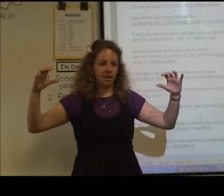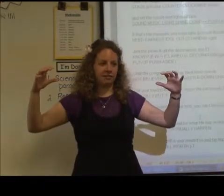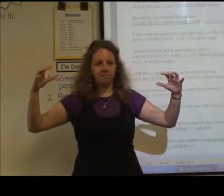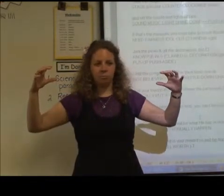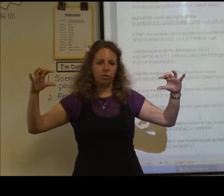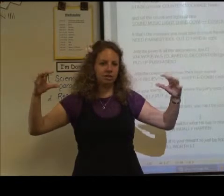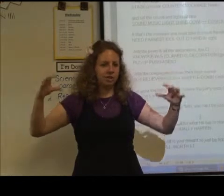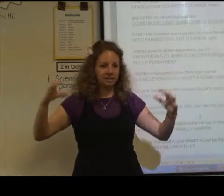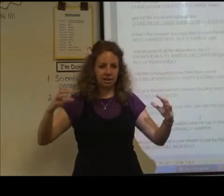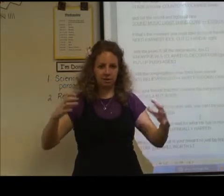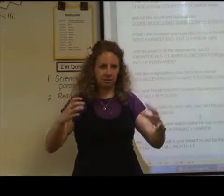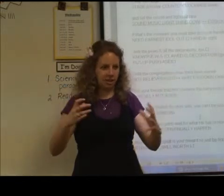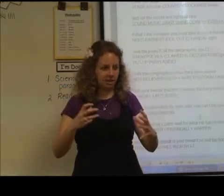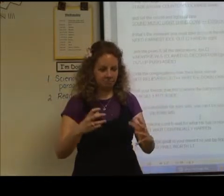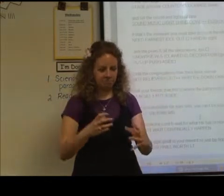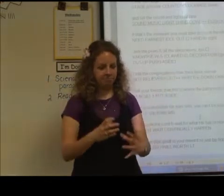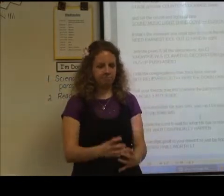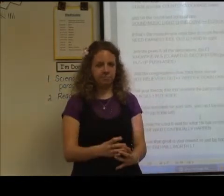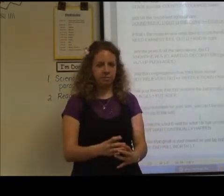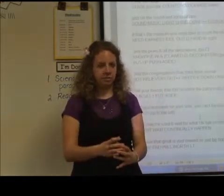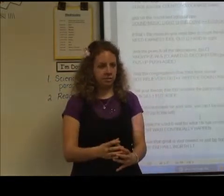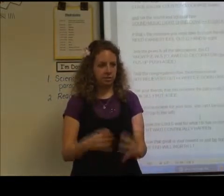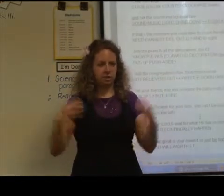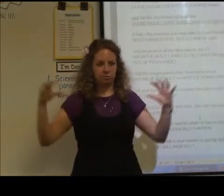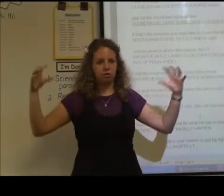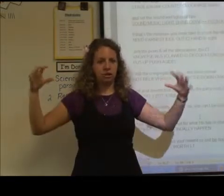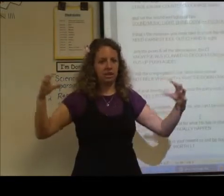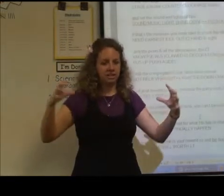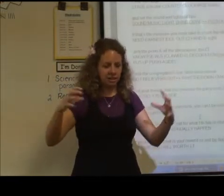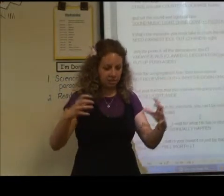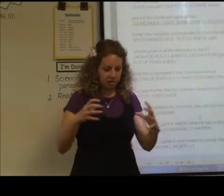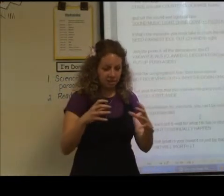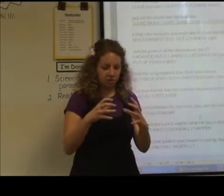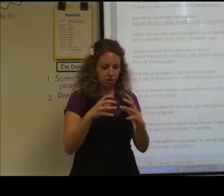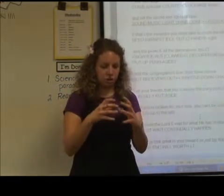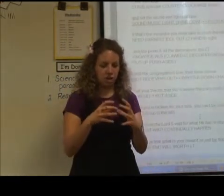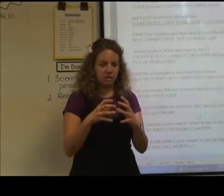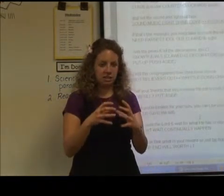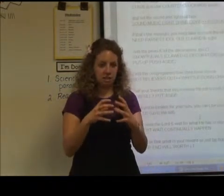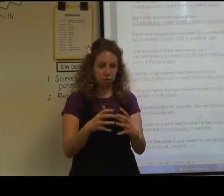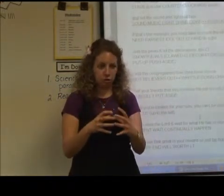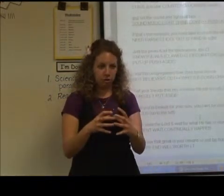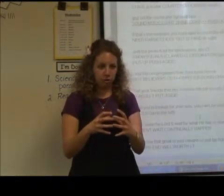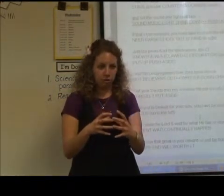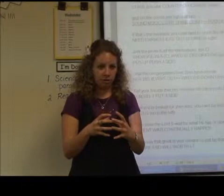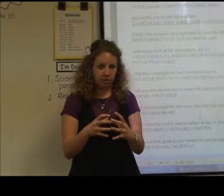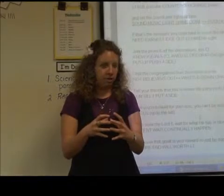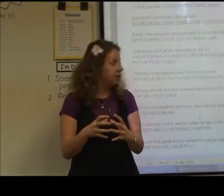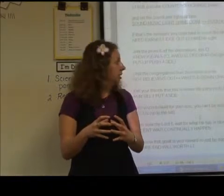like whittling it down or like, you know, shrinking it down until it's just this group.